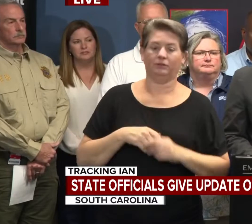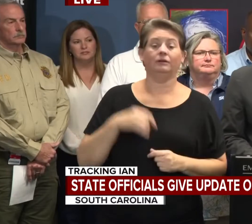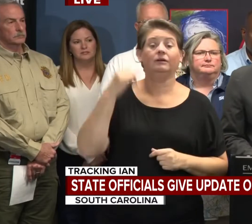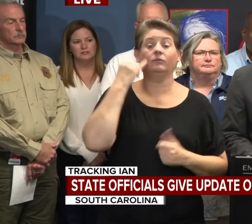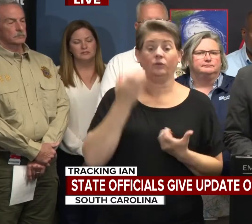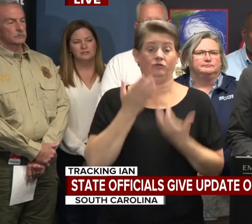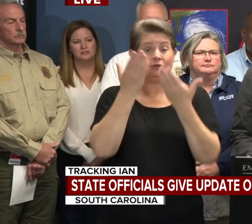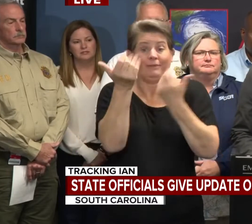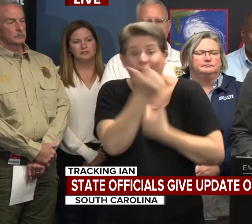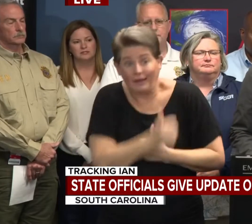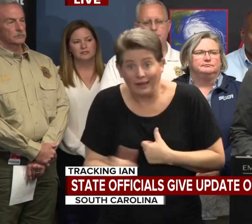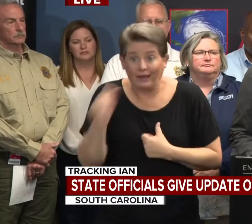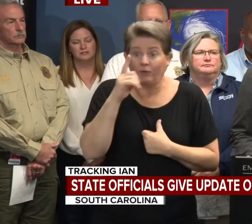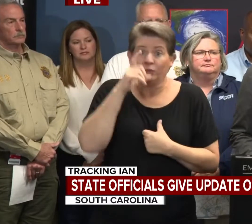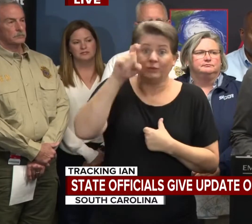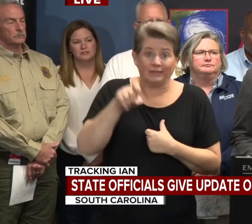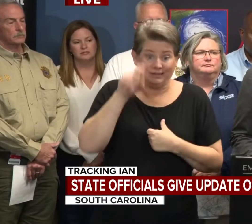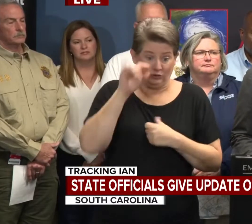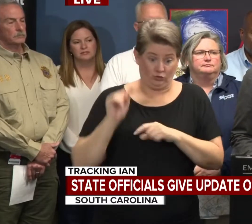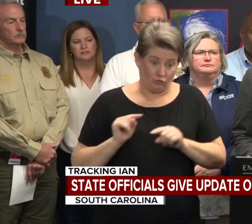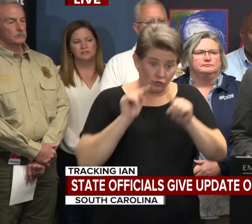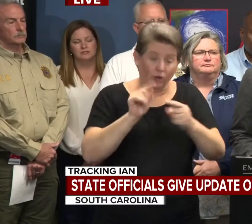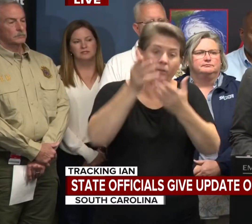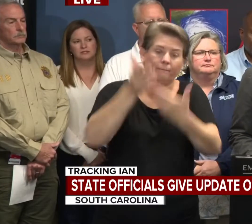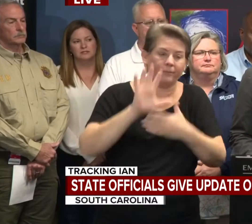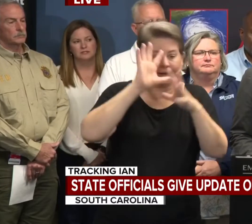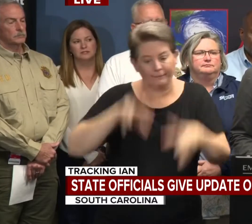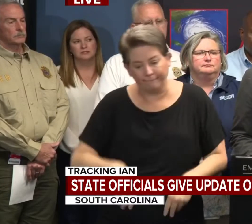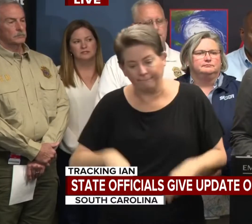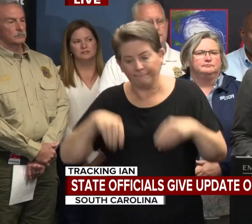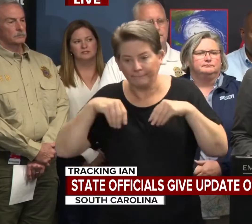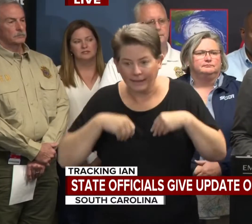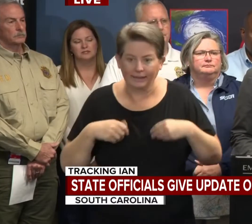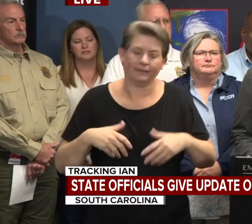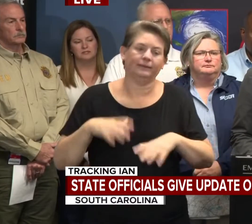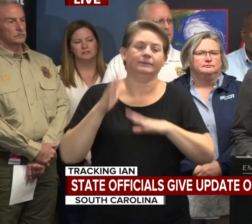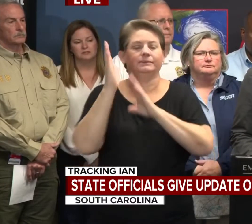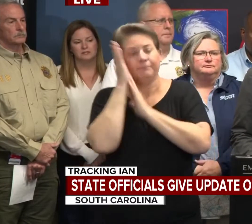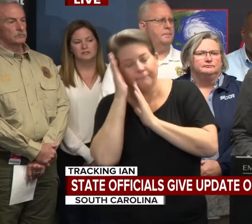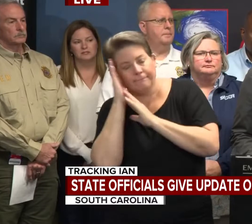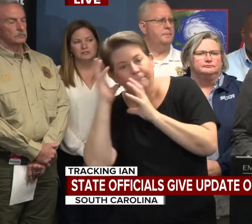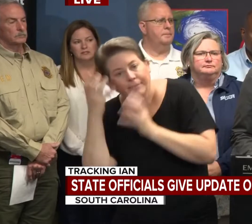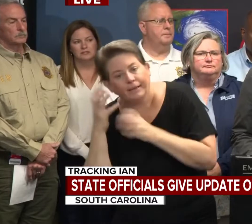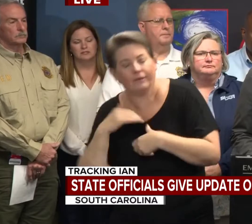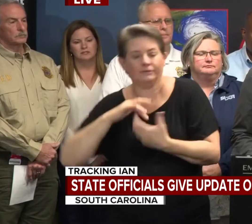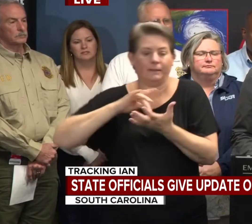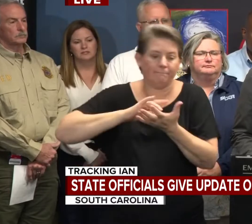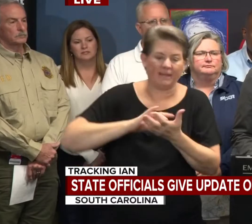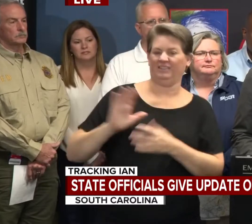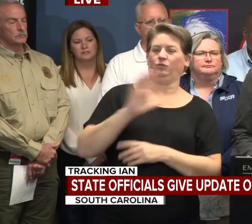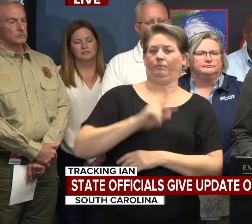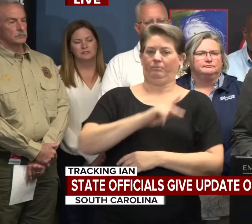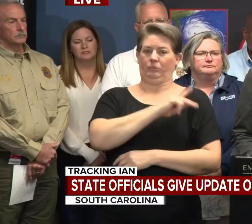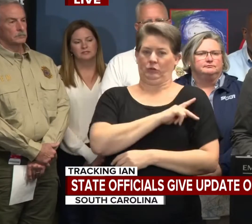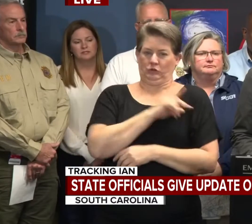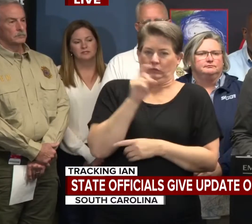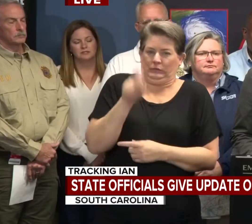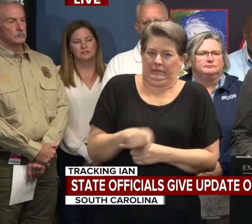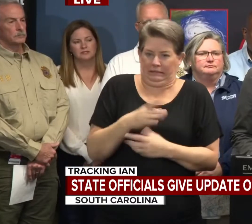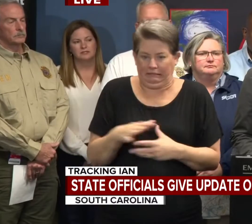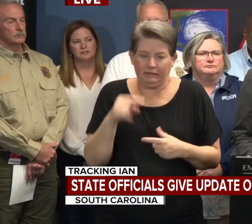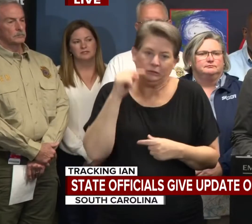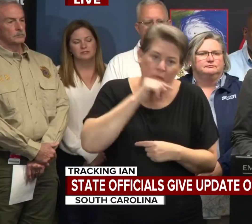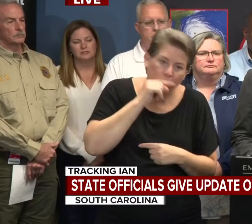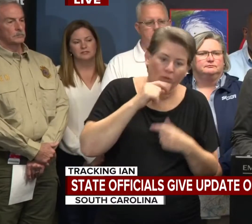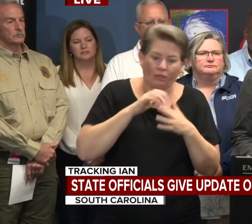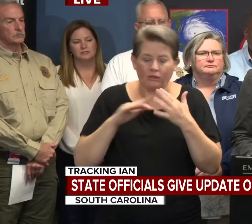anyone who needs a shelter to bring blankets, sleeping bags, pillows, medications, any personal hygiene or personal items, or special